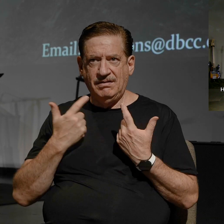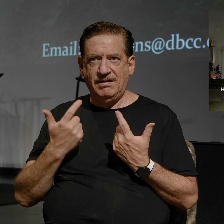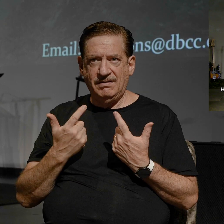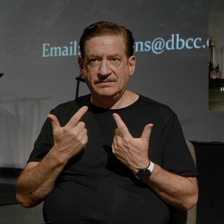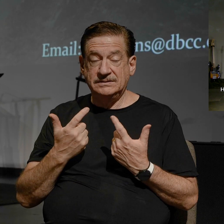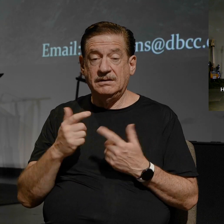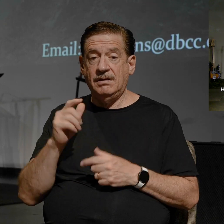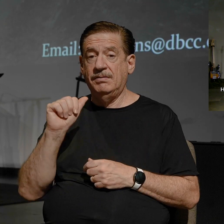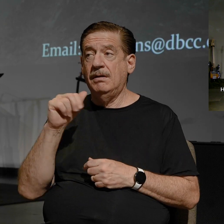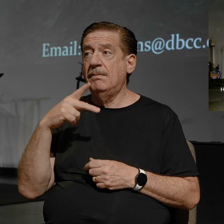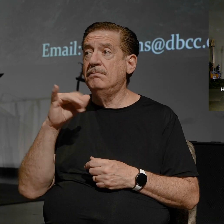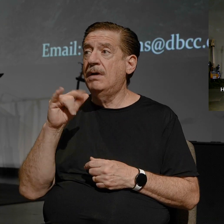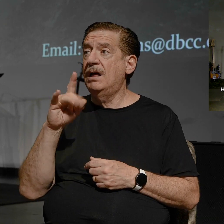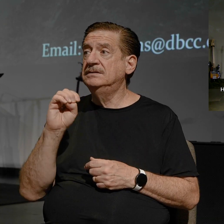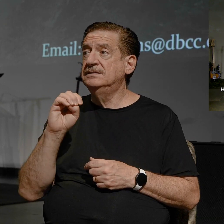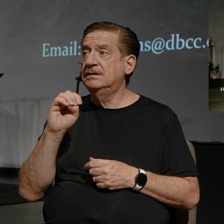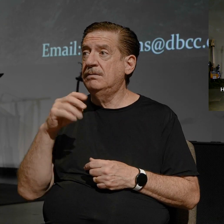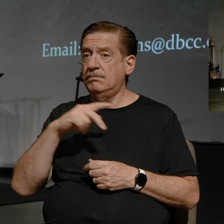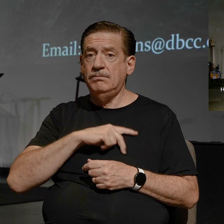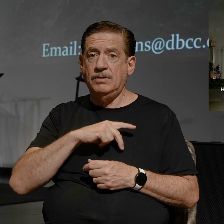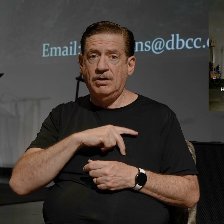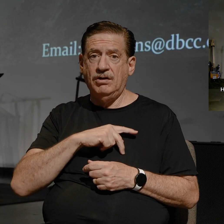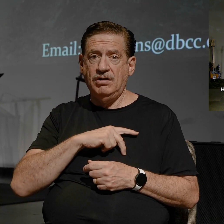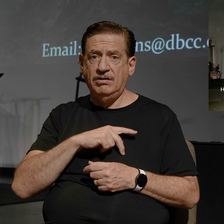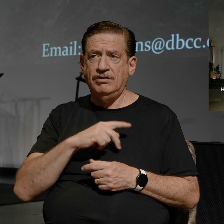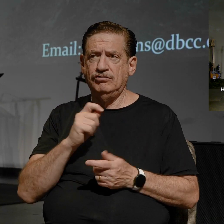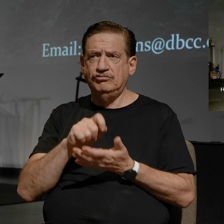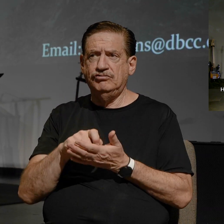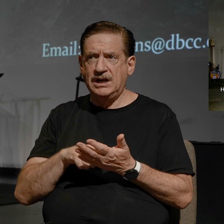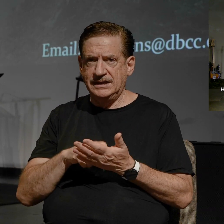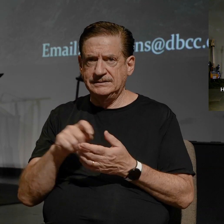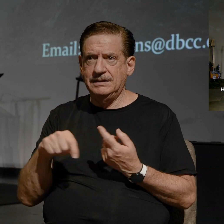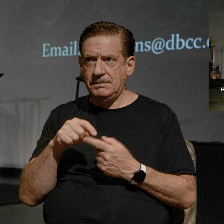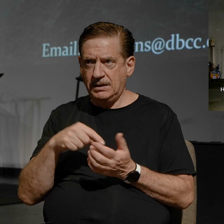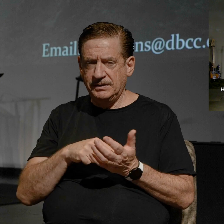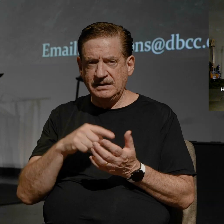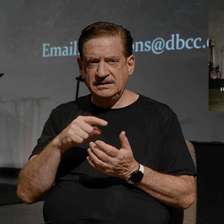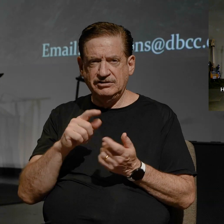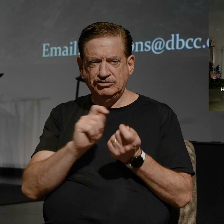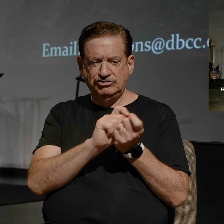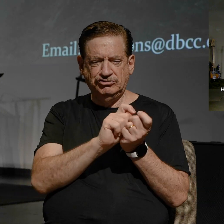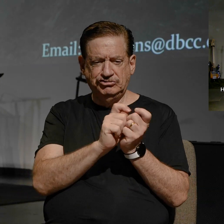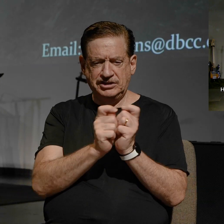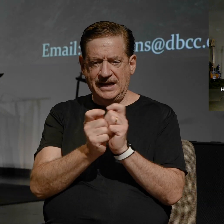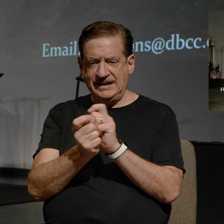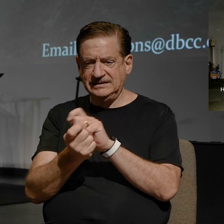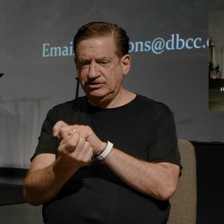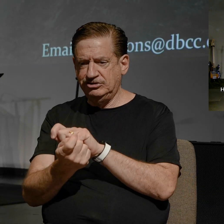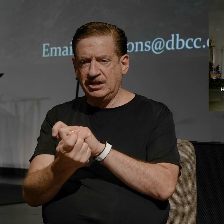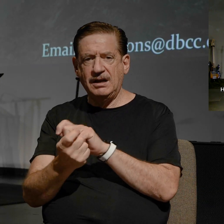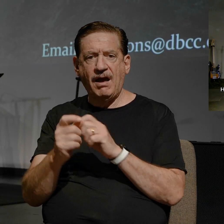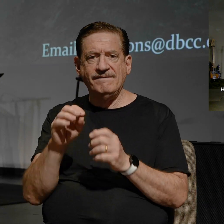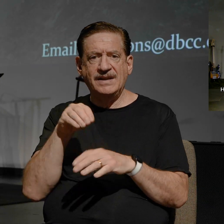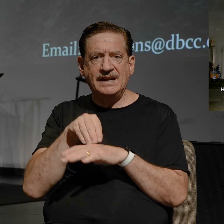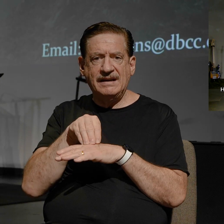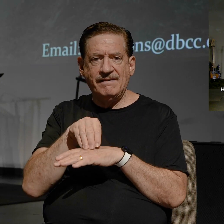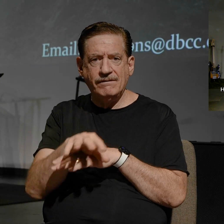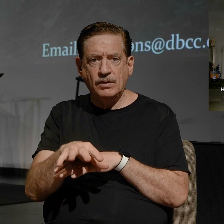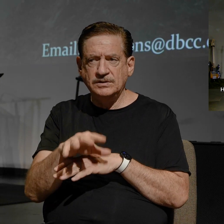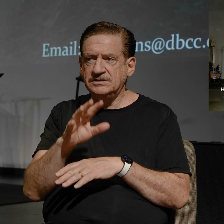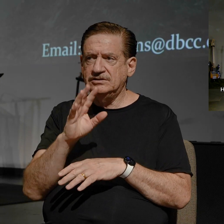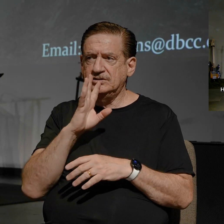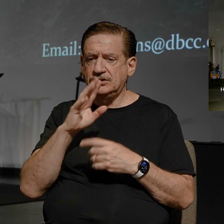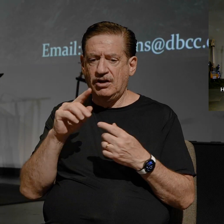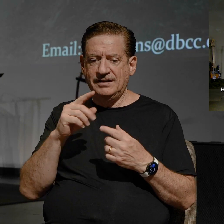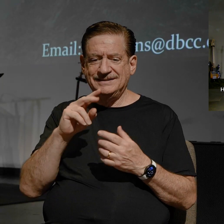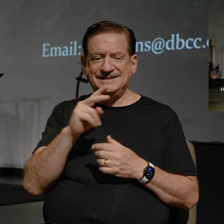And the Apostle Paul writes about this idea of a transition of influence. He writes about this in his second letter